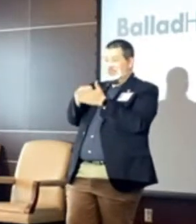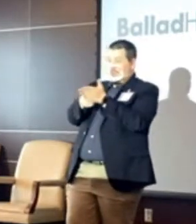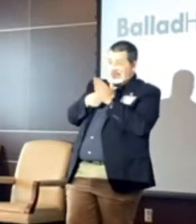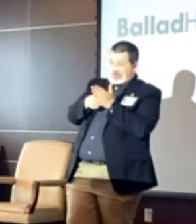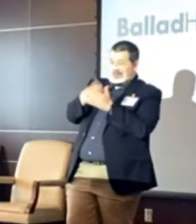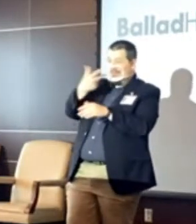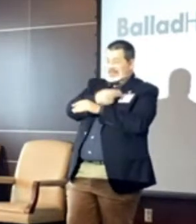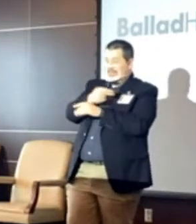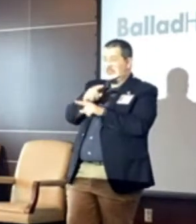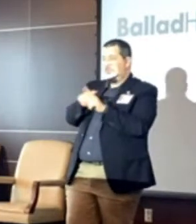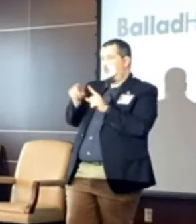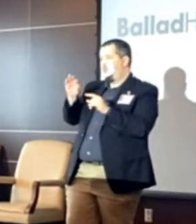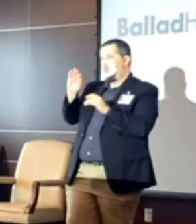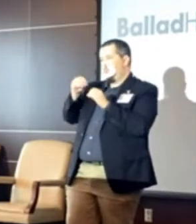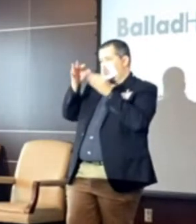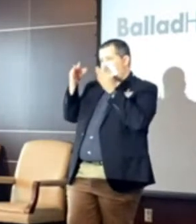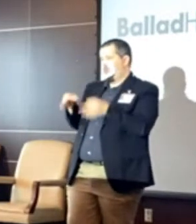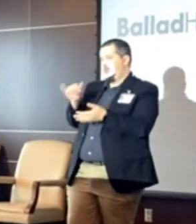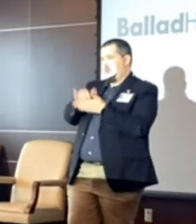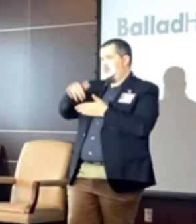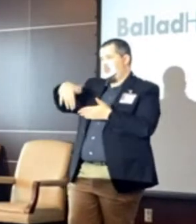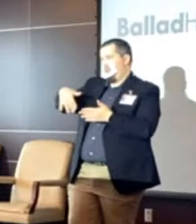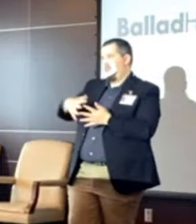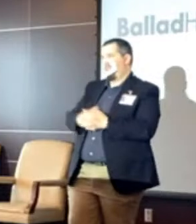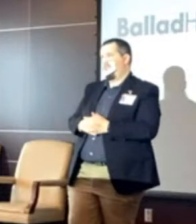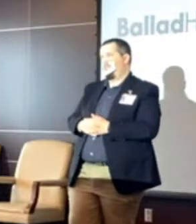out. But there's been no decision on that at this time.